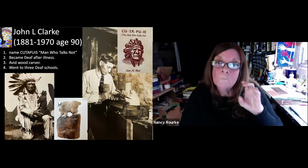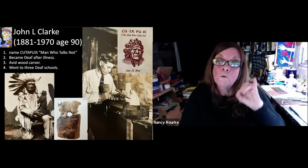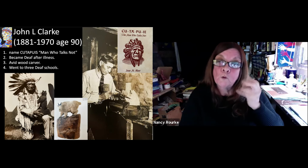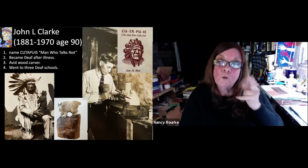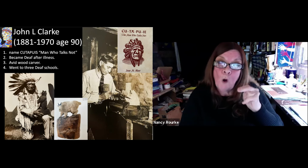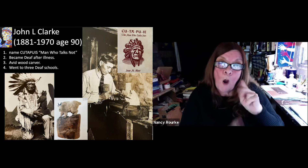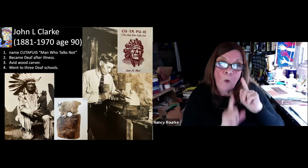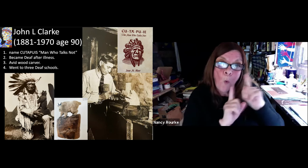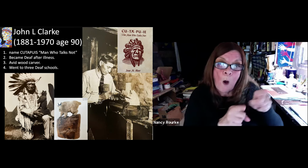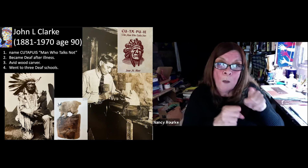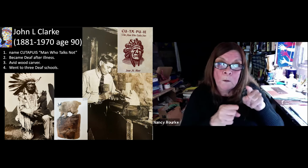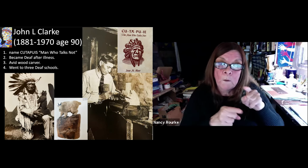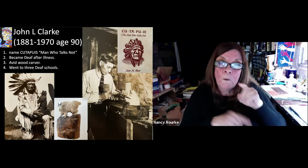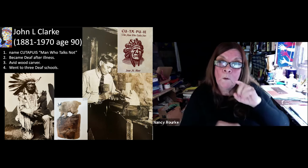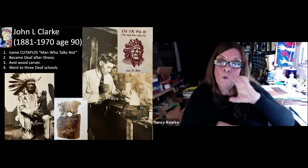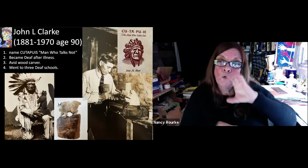In 1927.